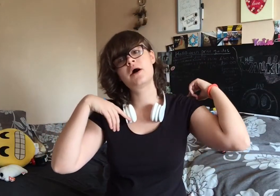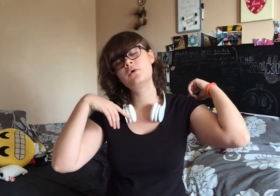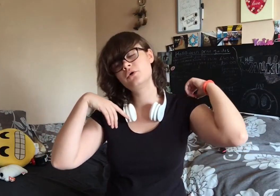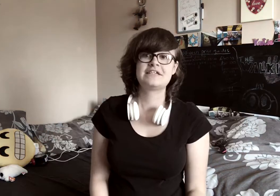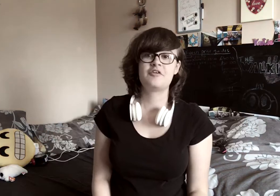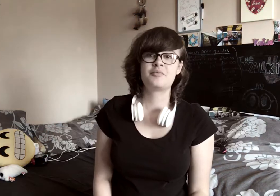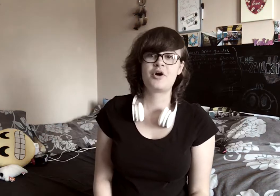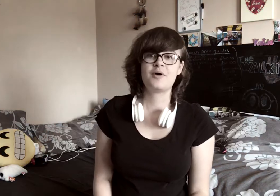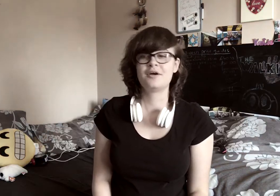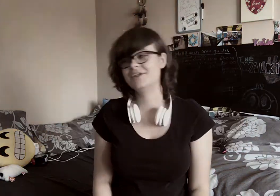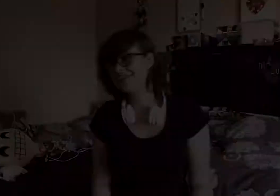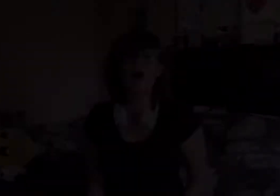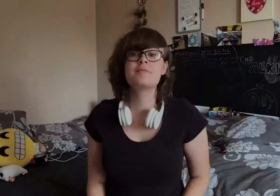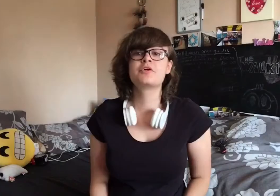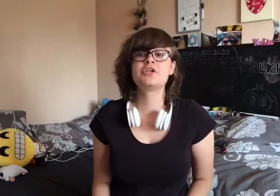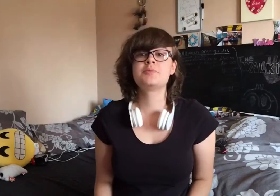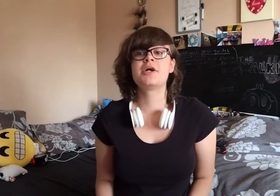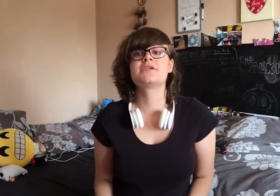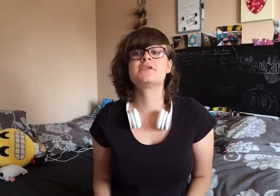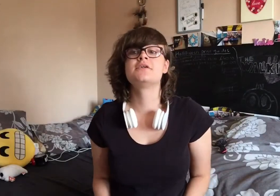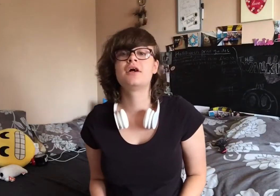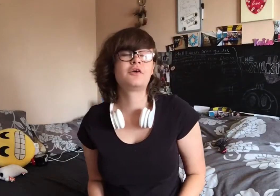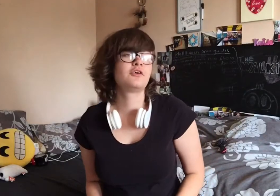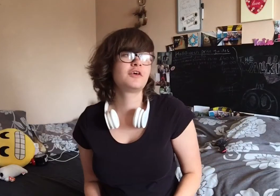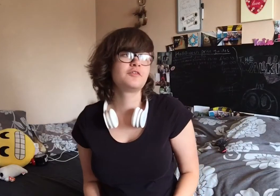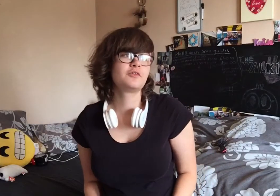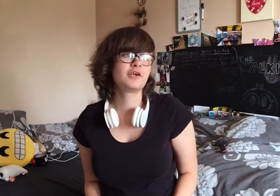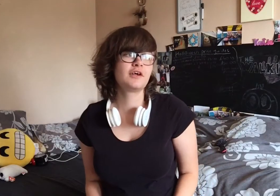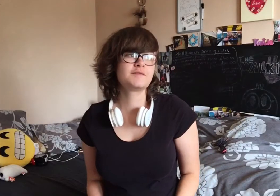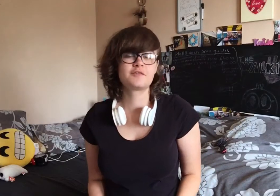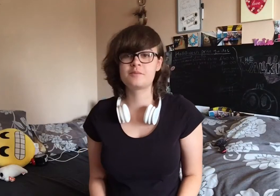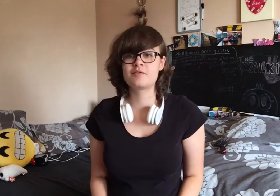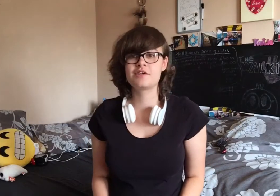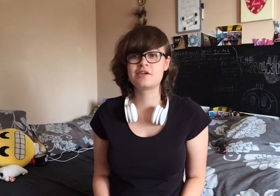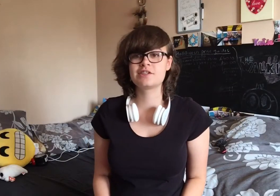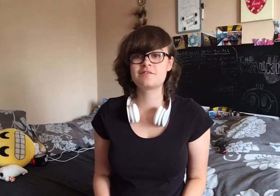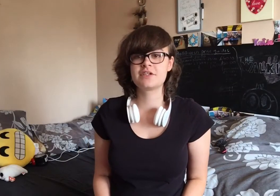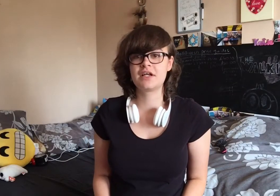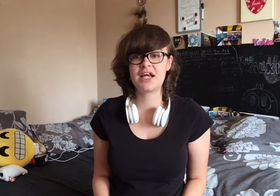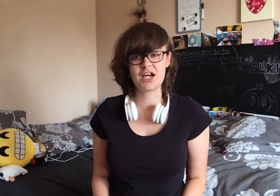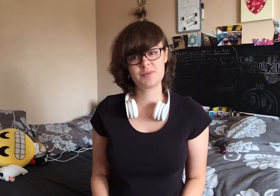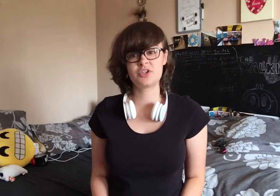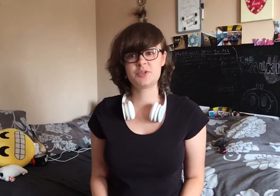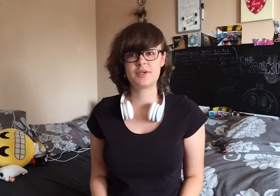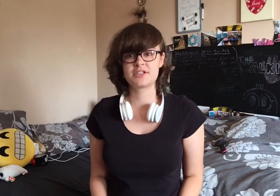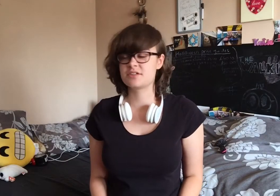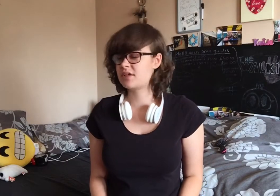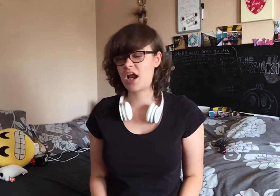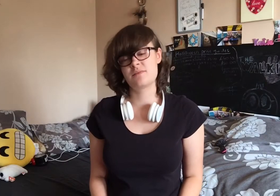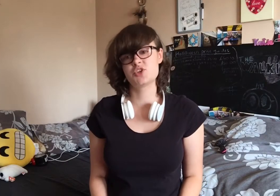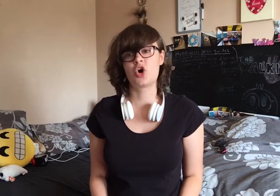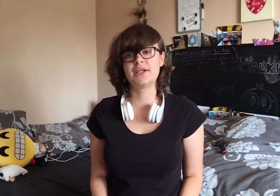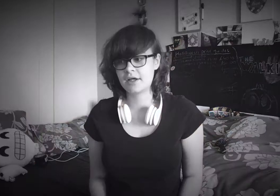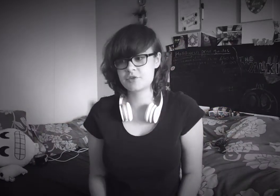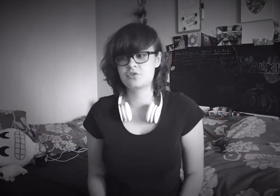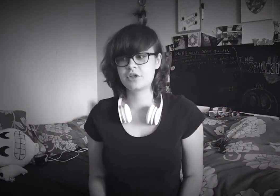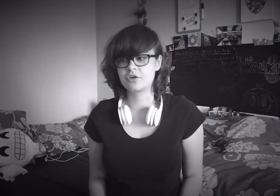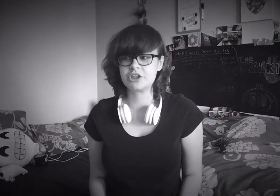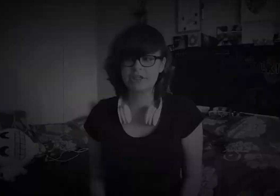out. Self-promo. I'm a cringy person. I don't know if any of you realise, but from my videos and everything like that, I'm a cringy person. And I'm sorry. I'm just really cringy.